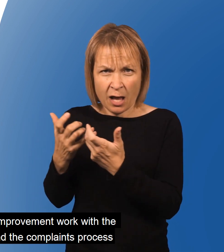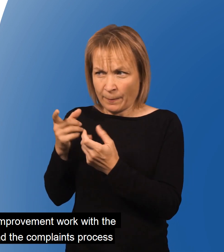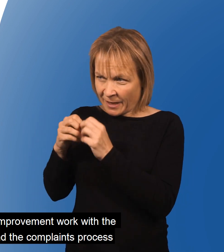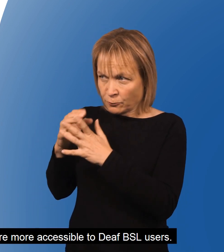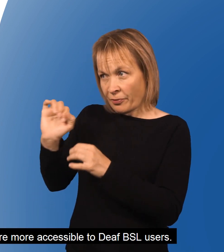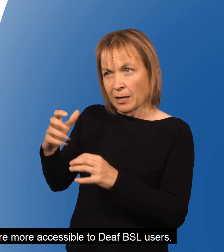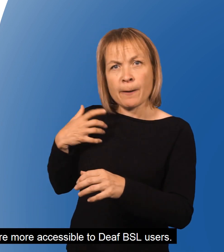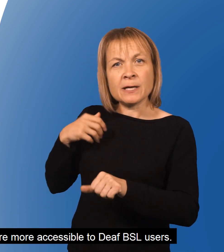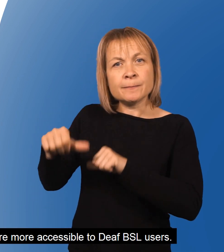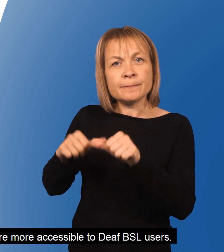to deaf BSL users.